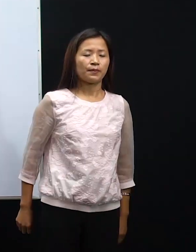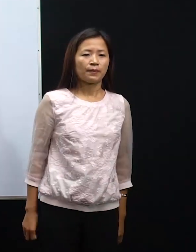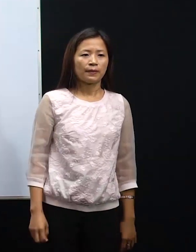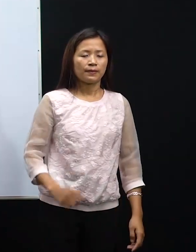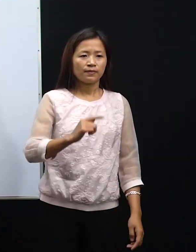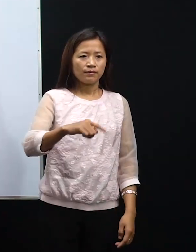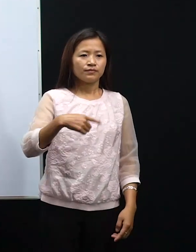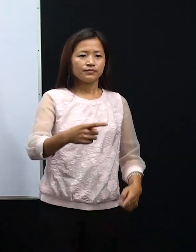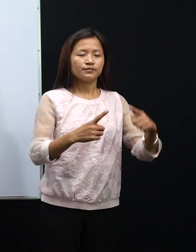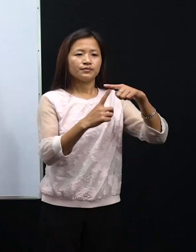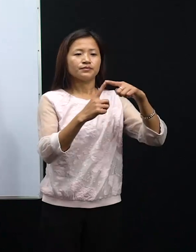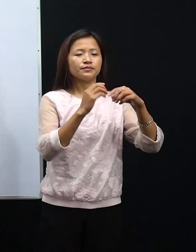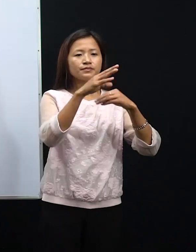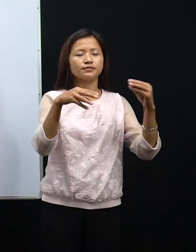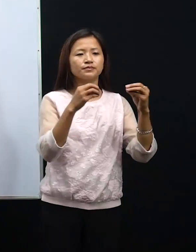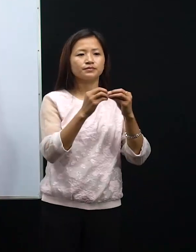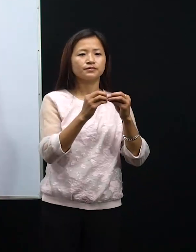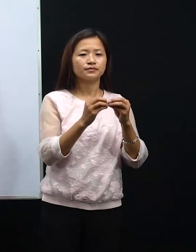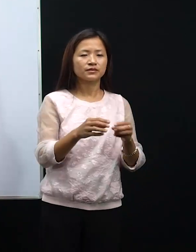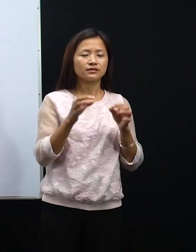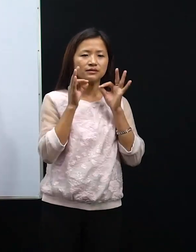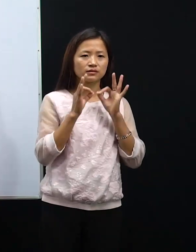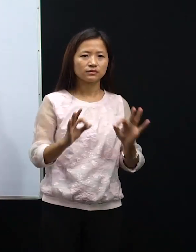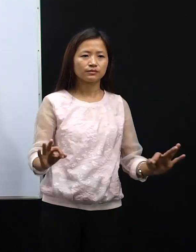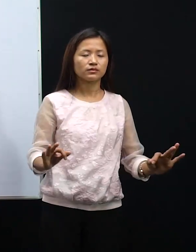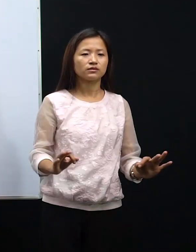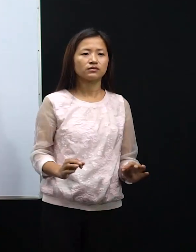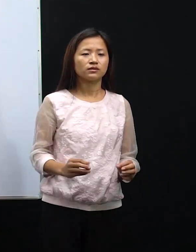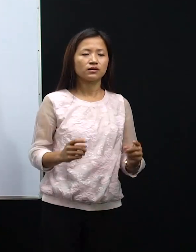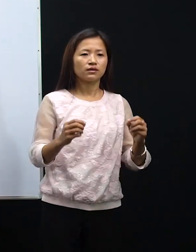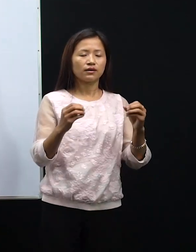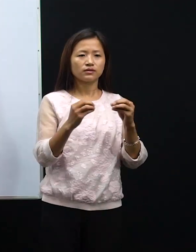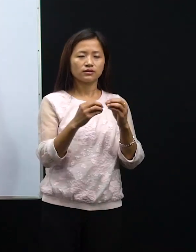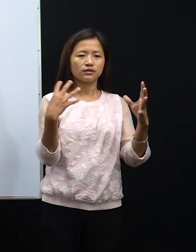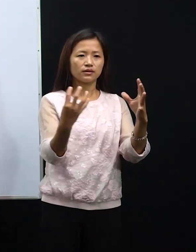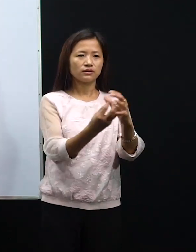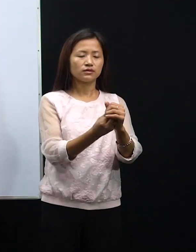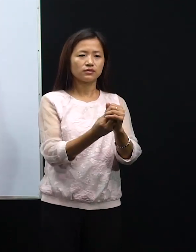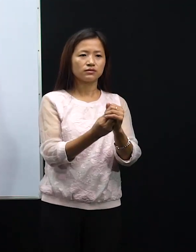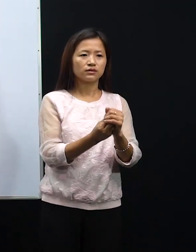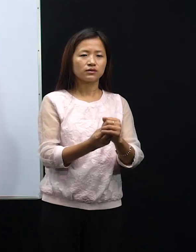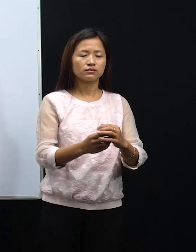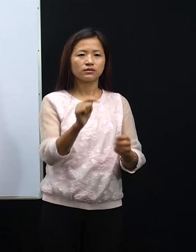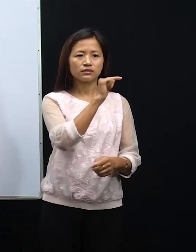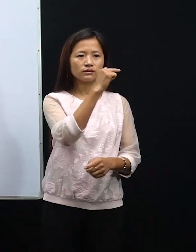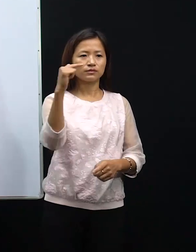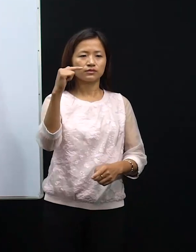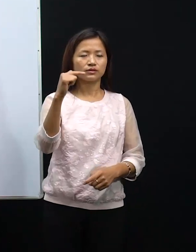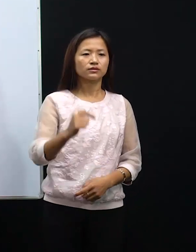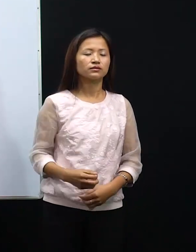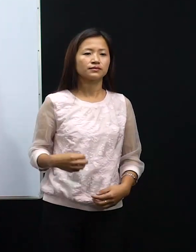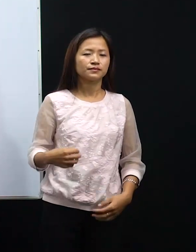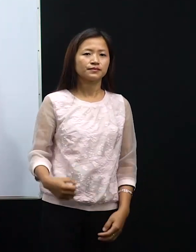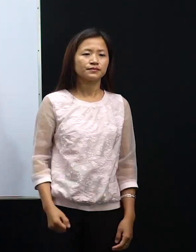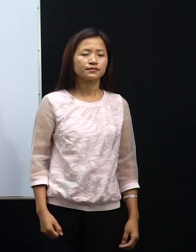The next topic is about simple addition and subtraction. But we have been adding